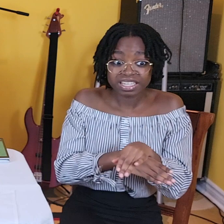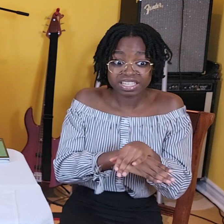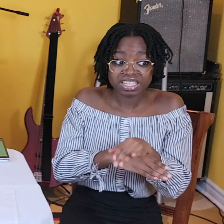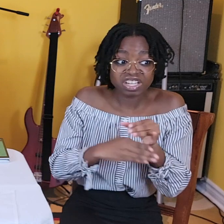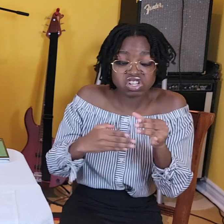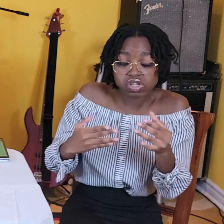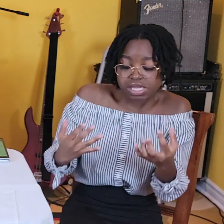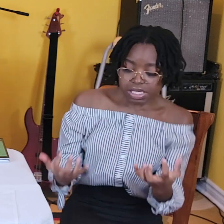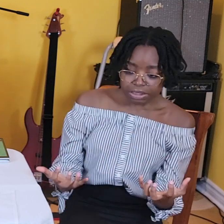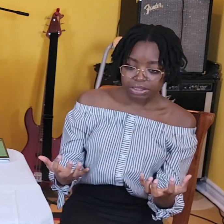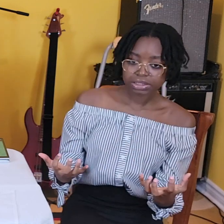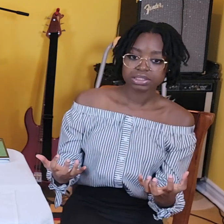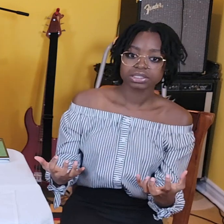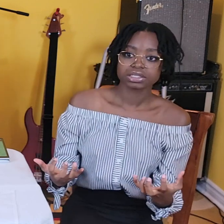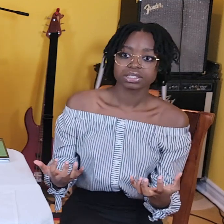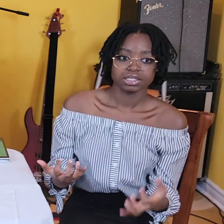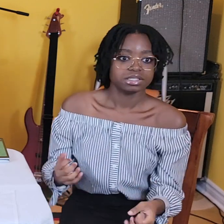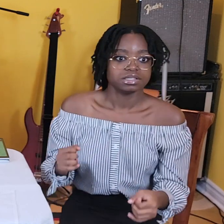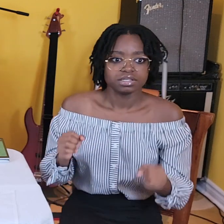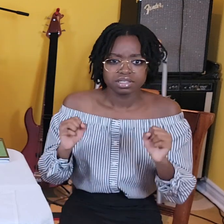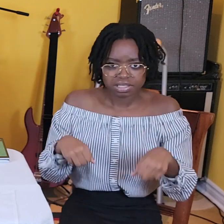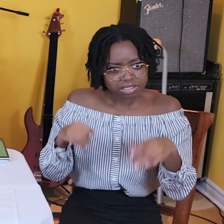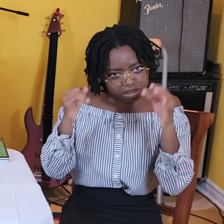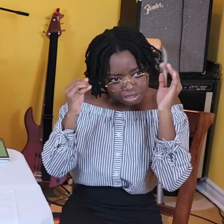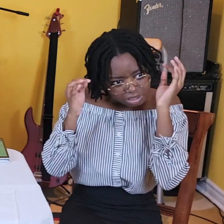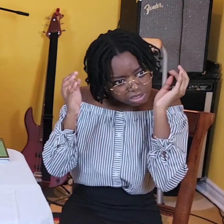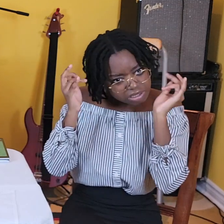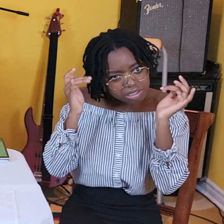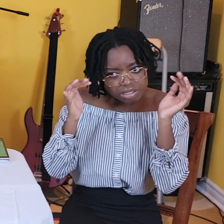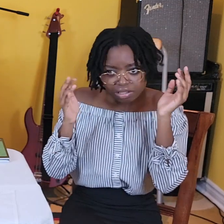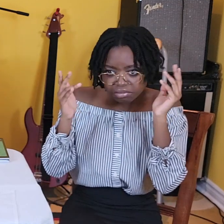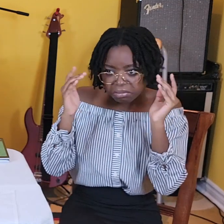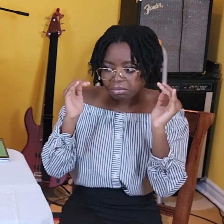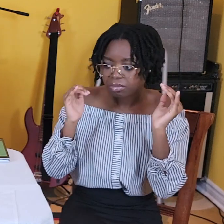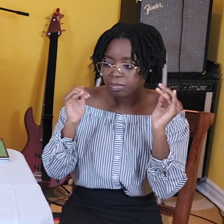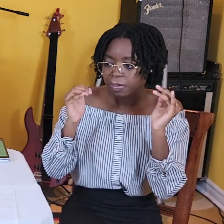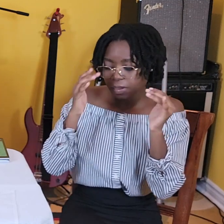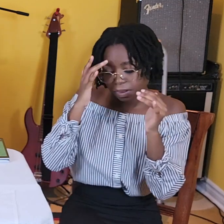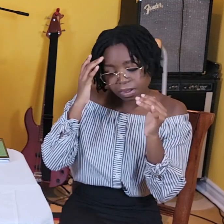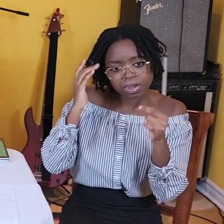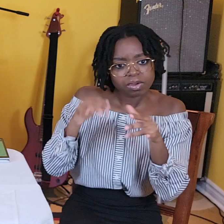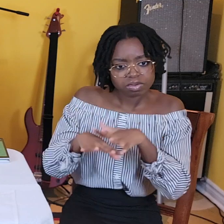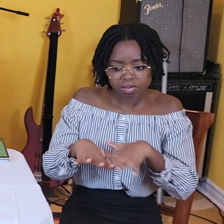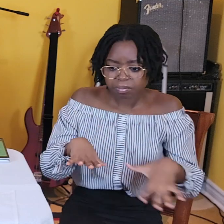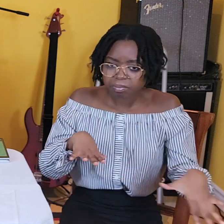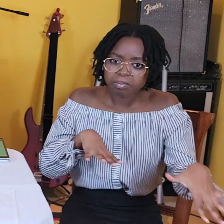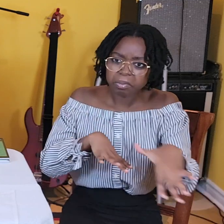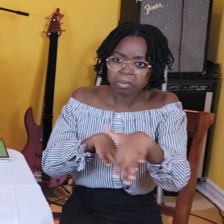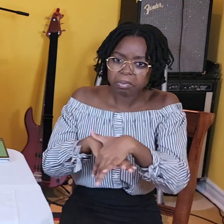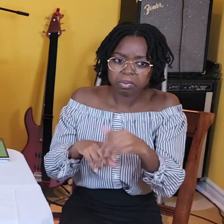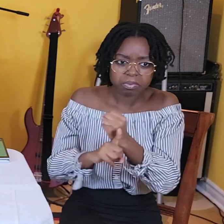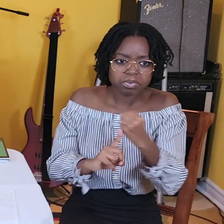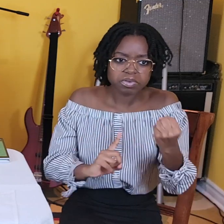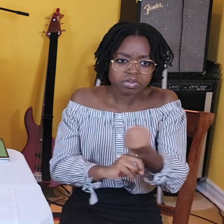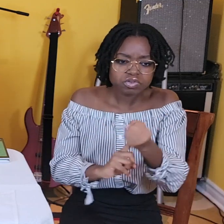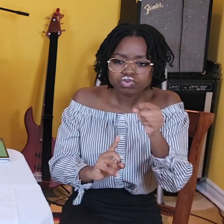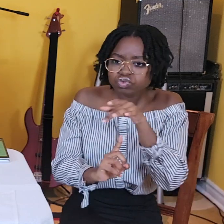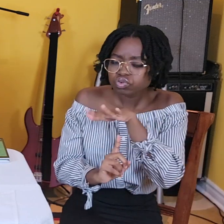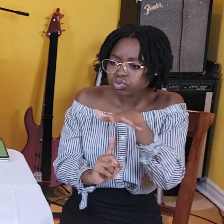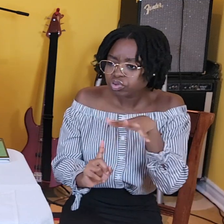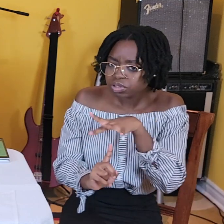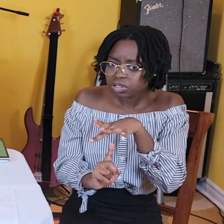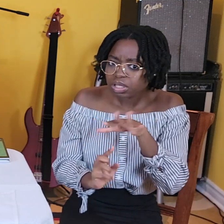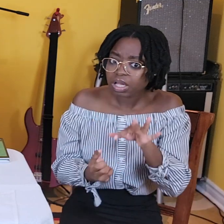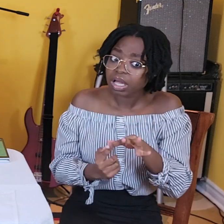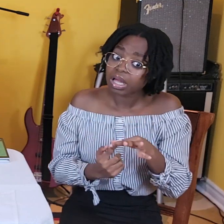You can imagine what the place looked like, especially with the Lord Jesus Christ himself knowing what was coming up, what was going